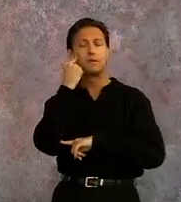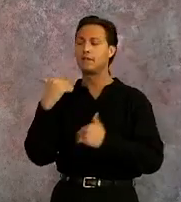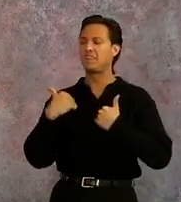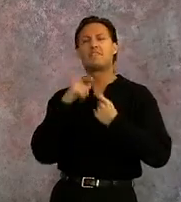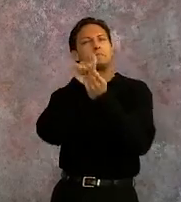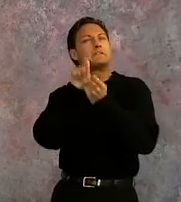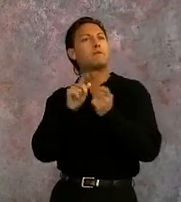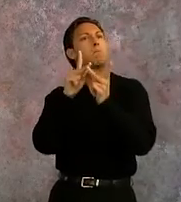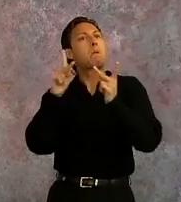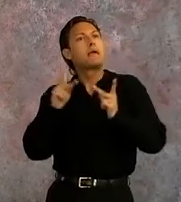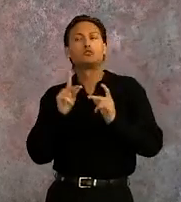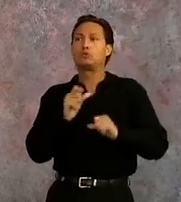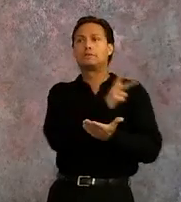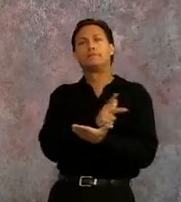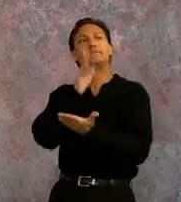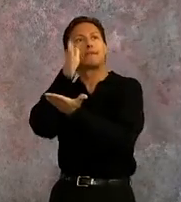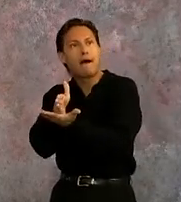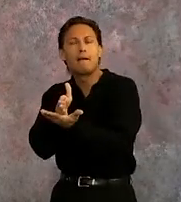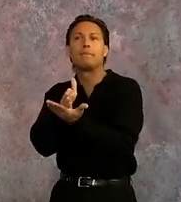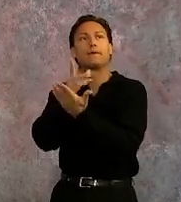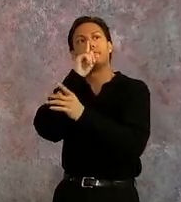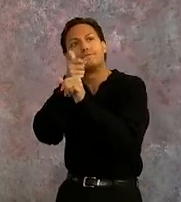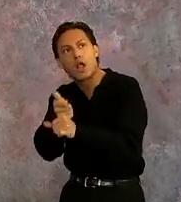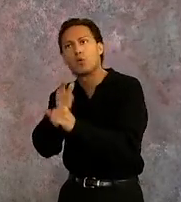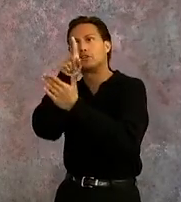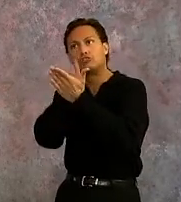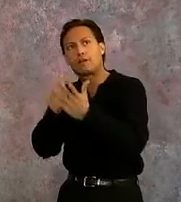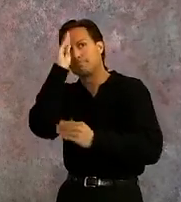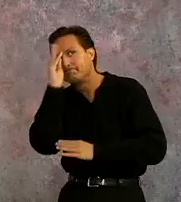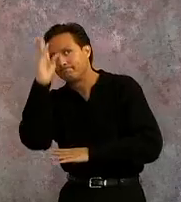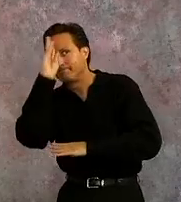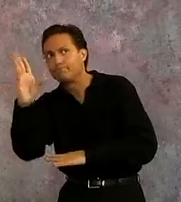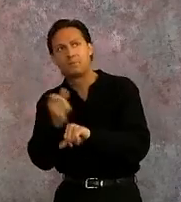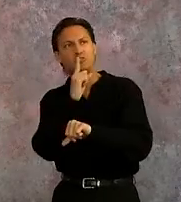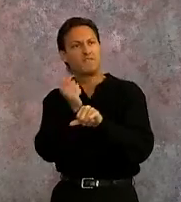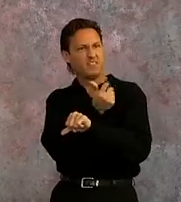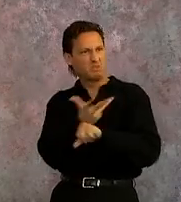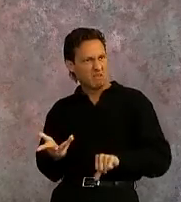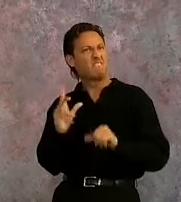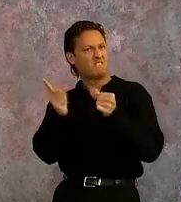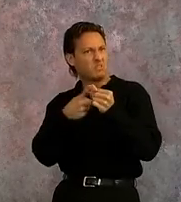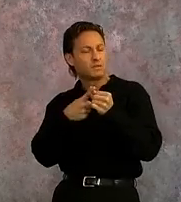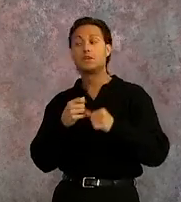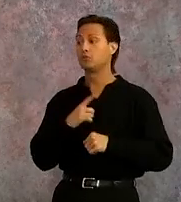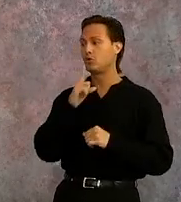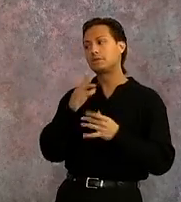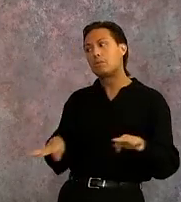checkpoints in place where that all organized trips have to follow. So what you want to first consider is how